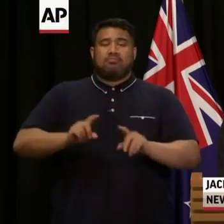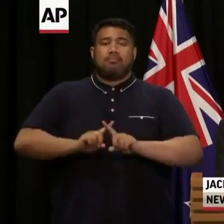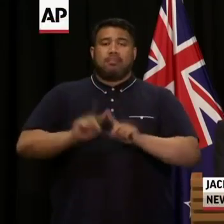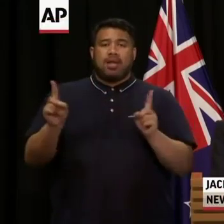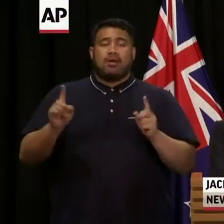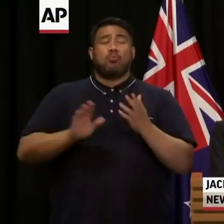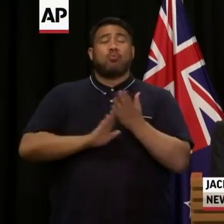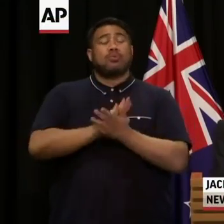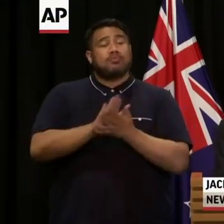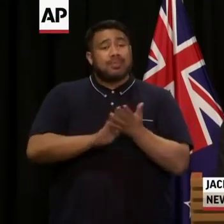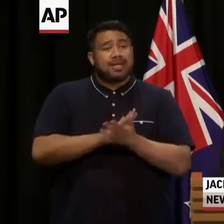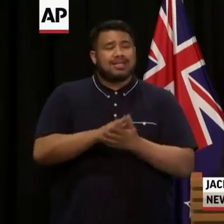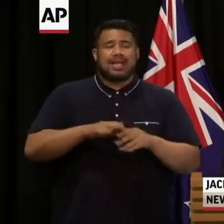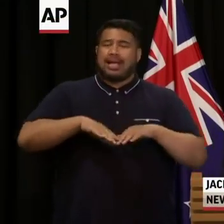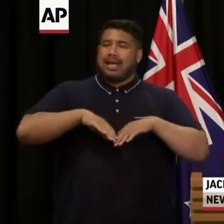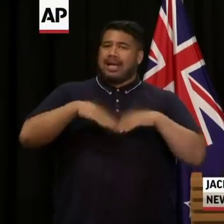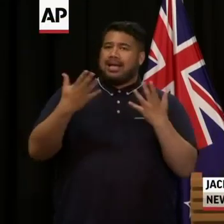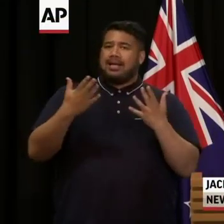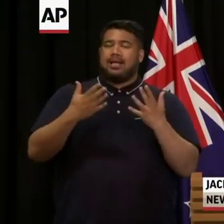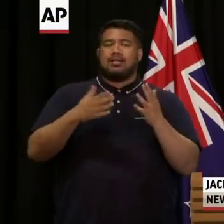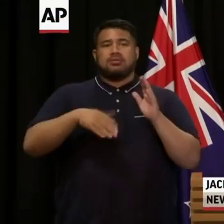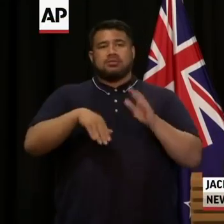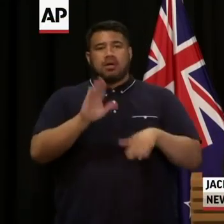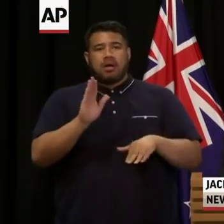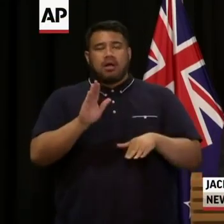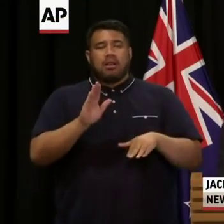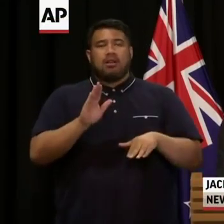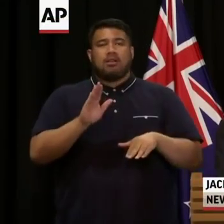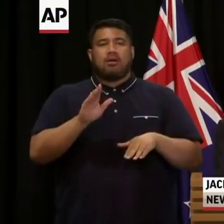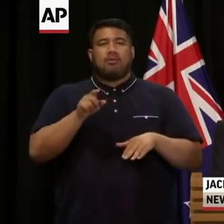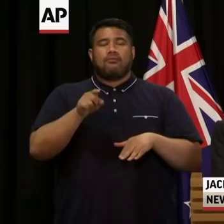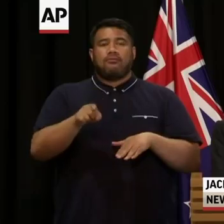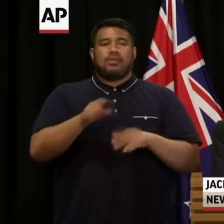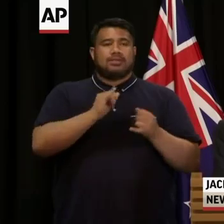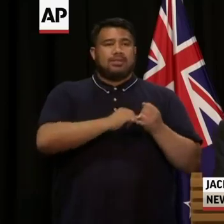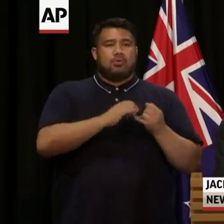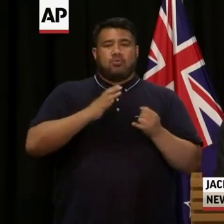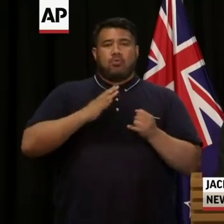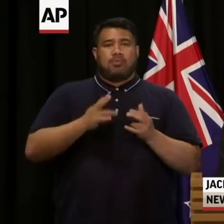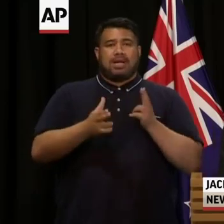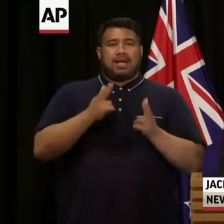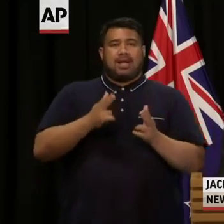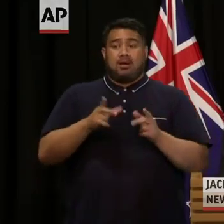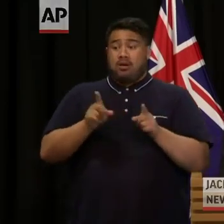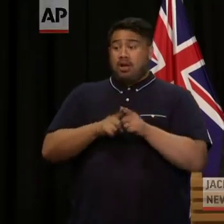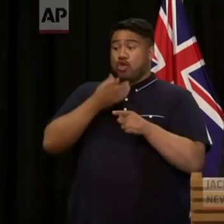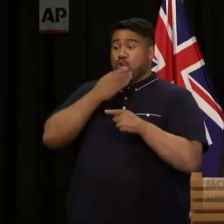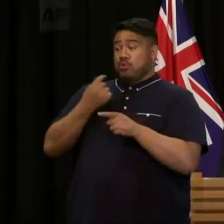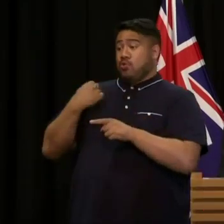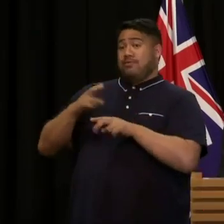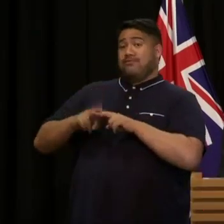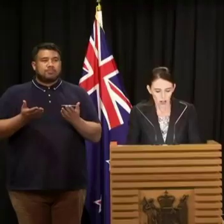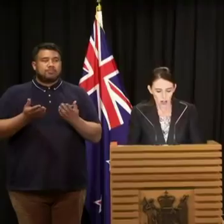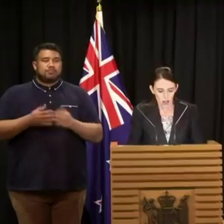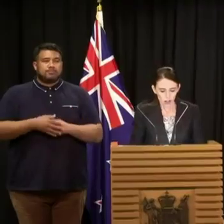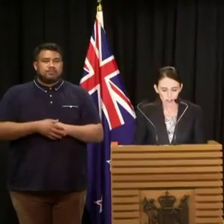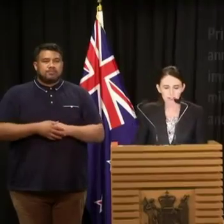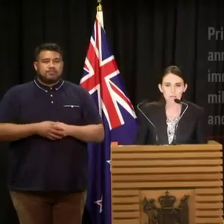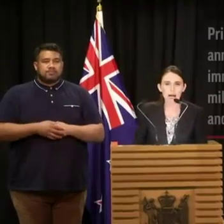Every semi-automatic weapon used in the terrorist attack on Friday will be banned in this